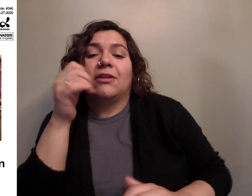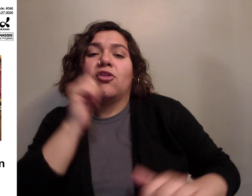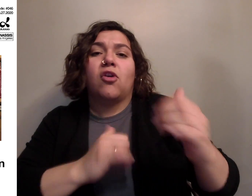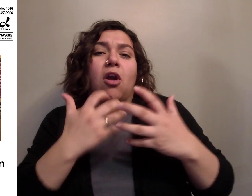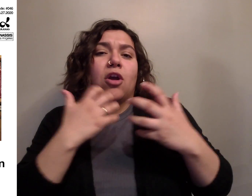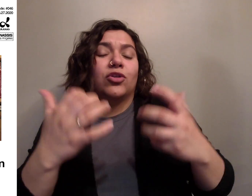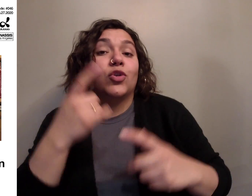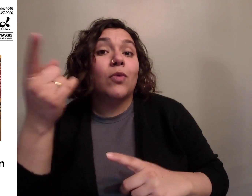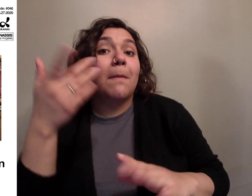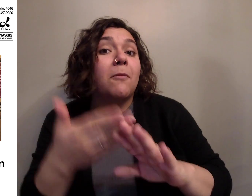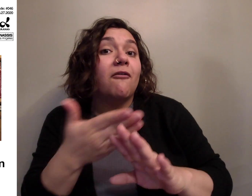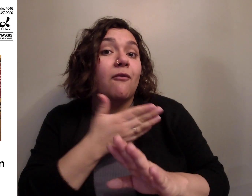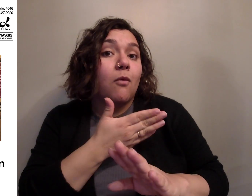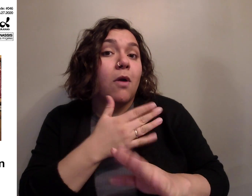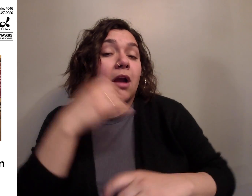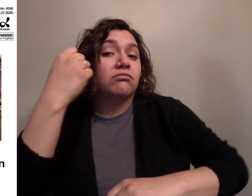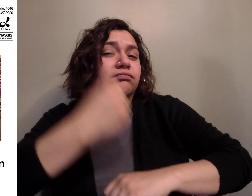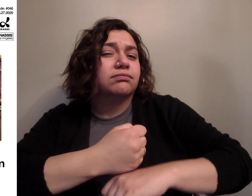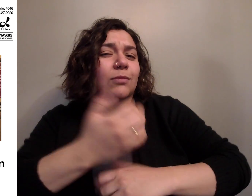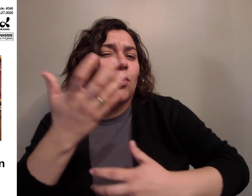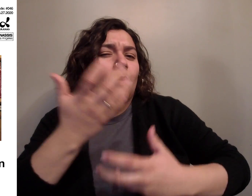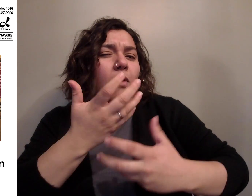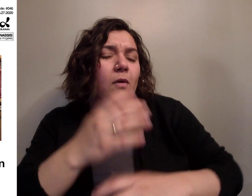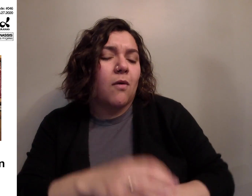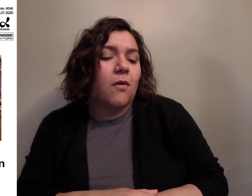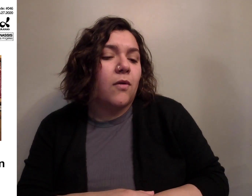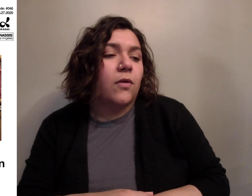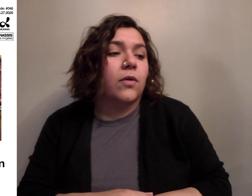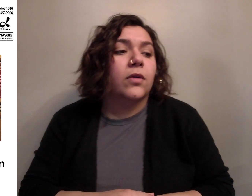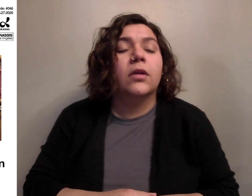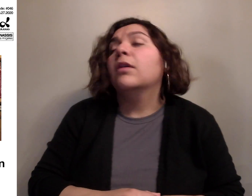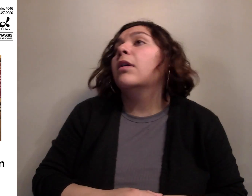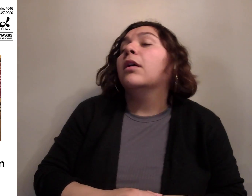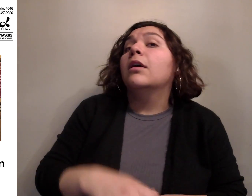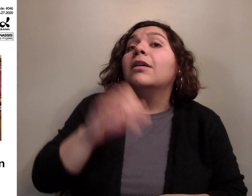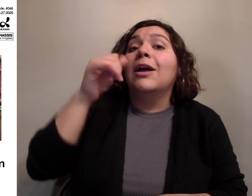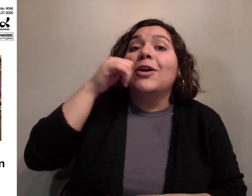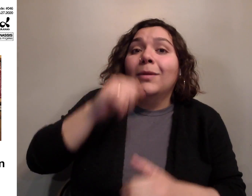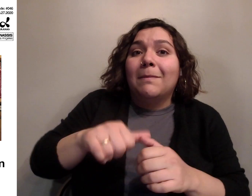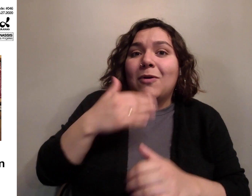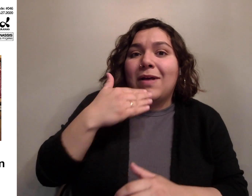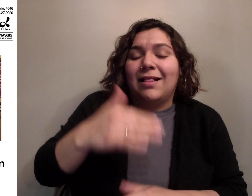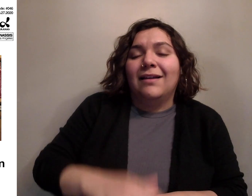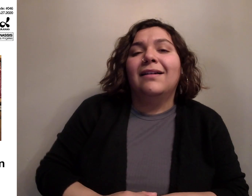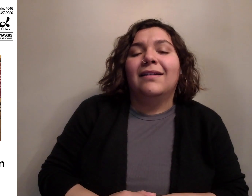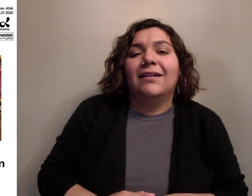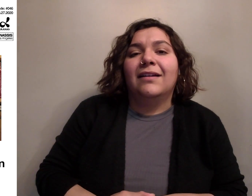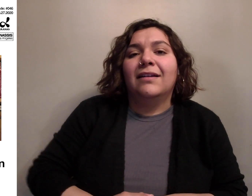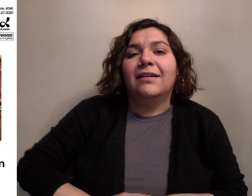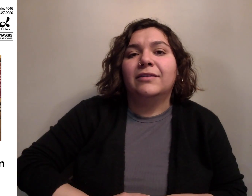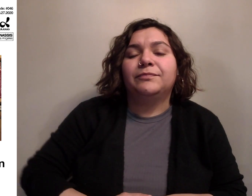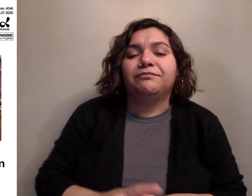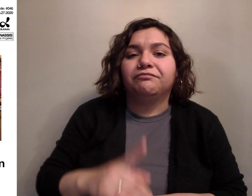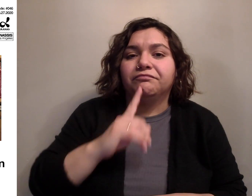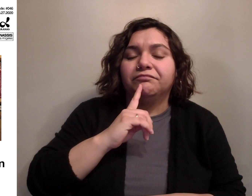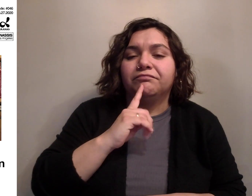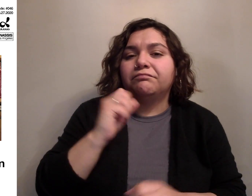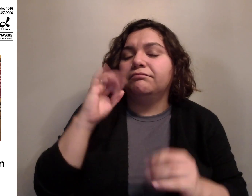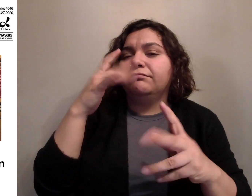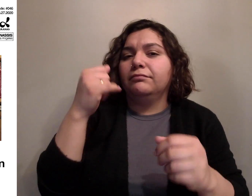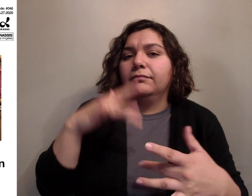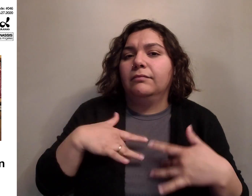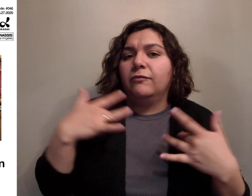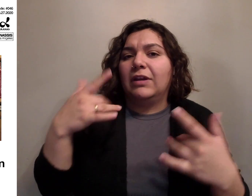What was the last concert you attended before the lockdown? Well, I remember very well. It was